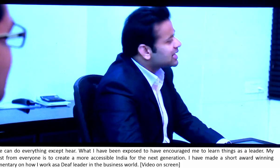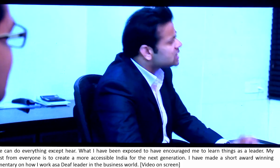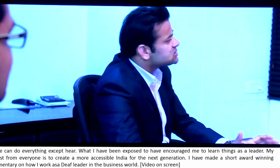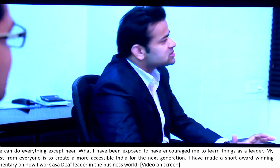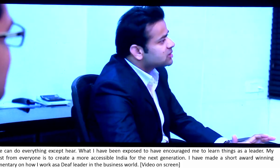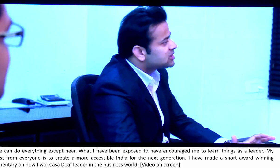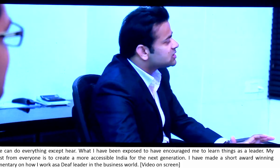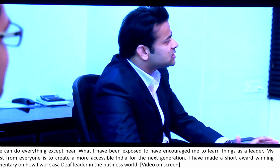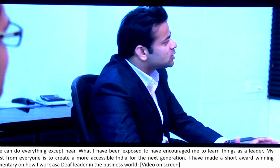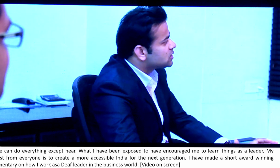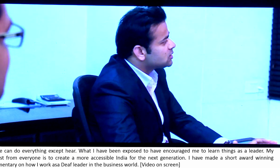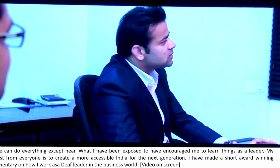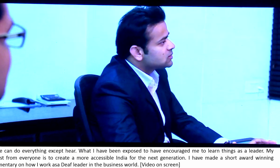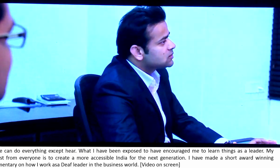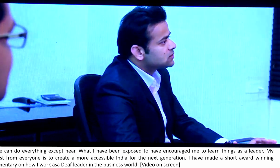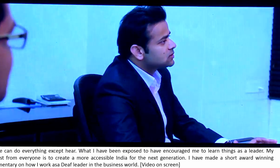Kya hai usse jo mujhe gumi.